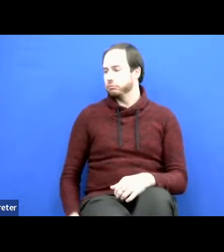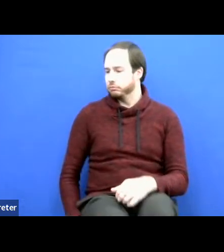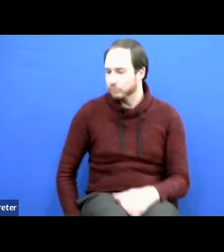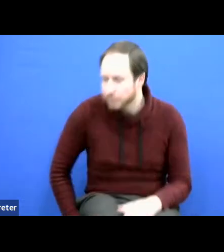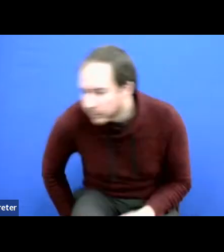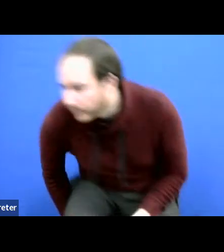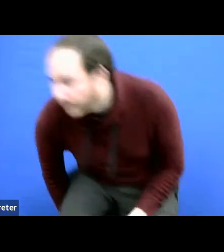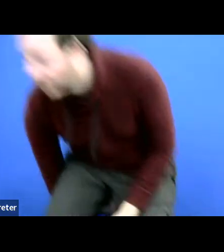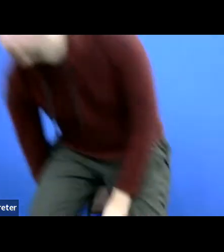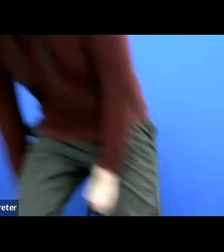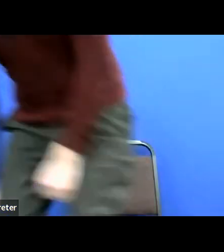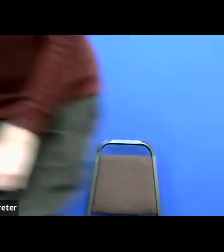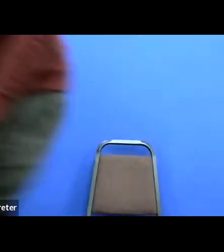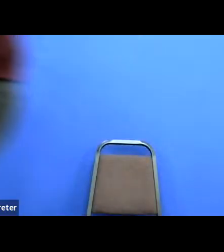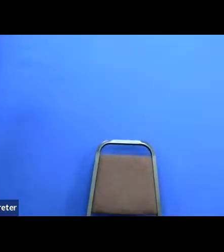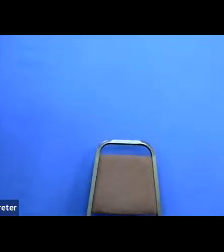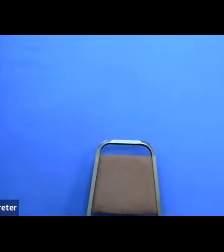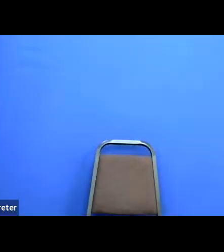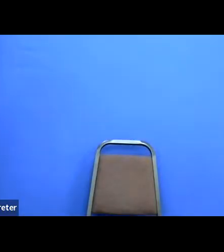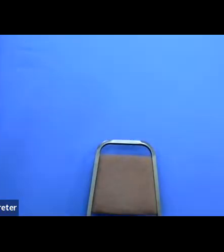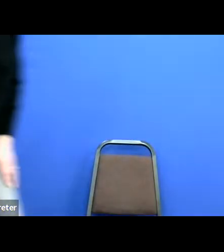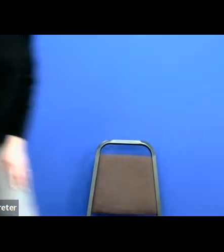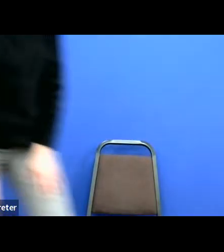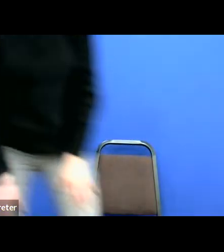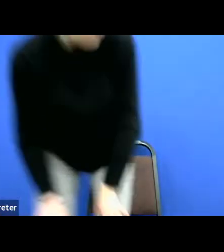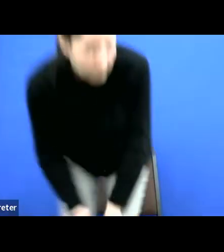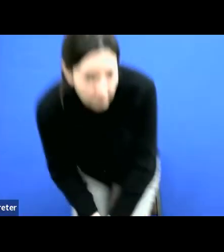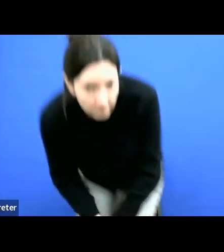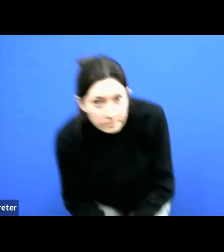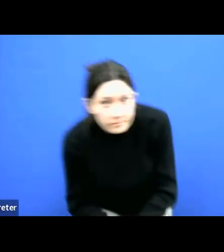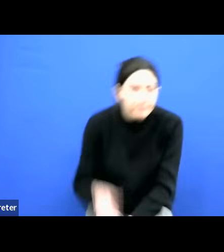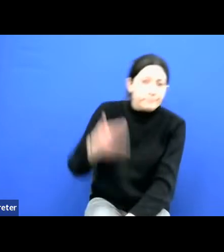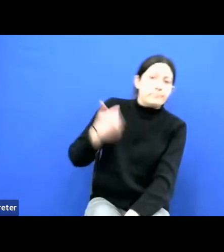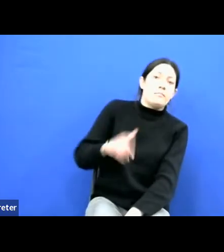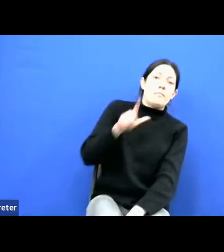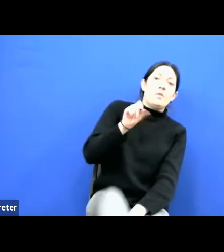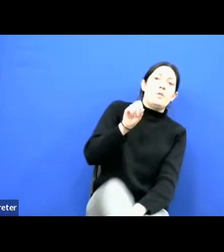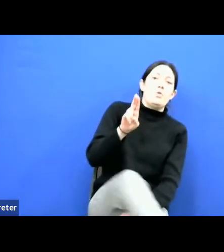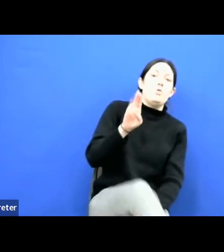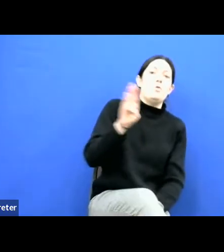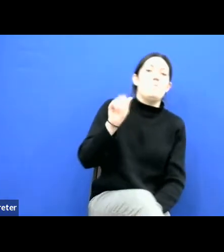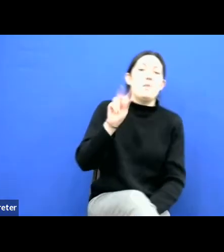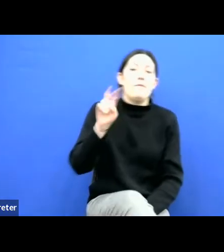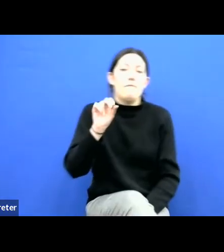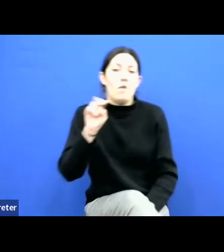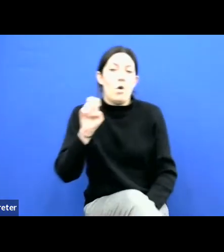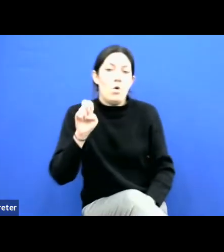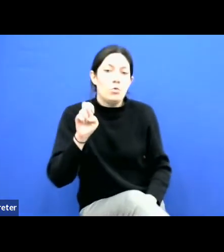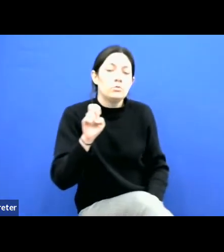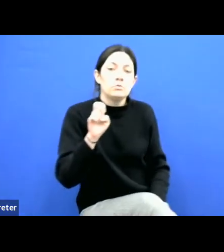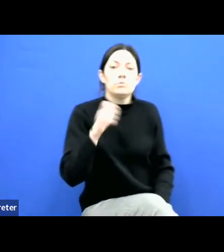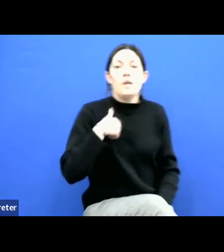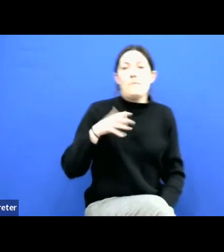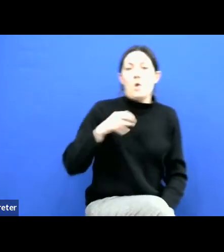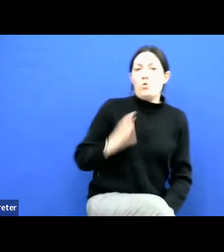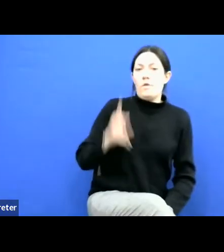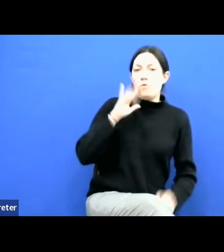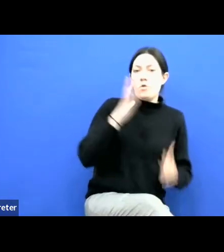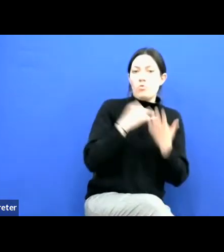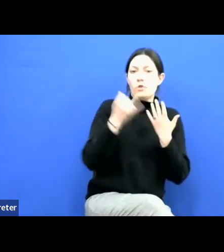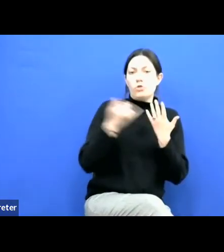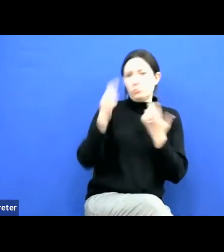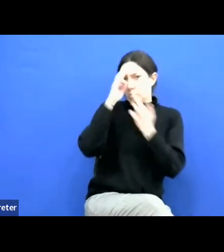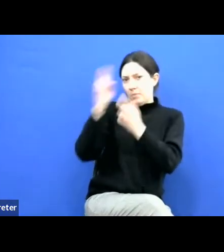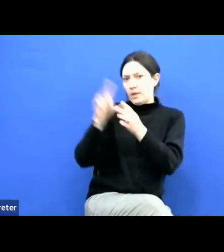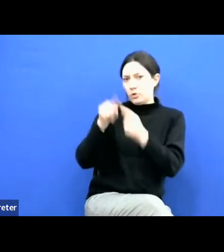Lou Bavone, I'm one of the owners of the project. I just want no disrespect to Mr. Berardi, but months